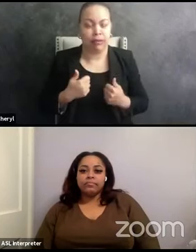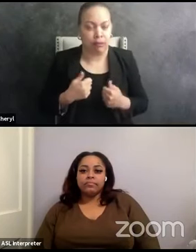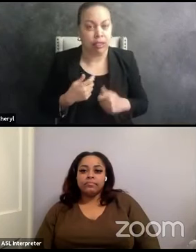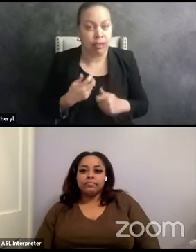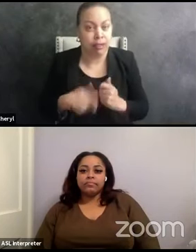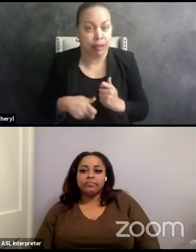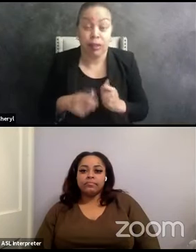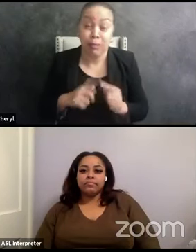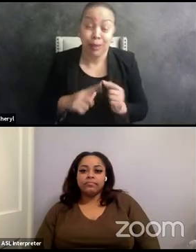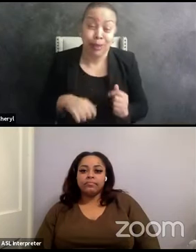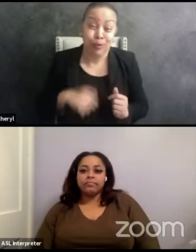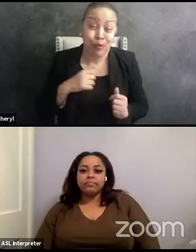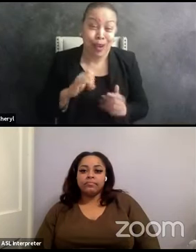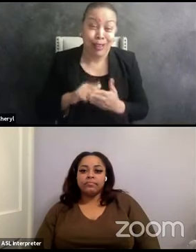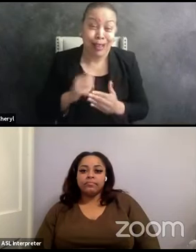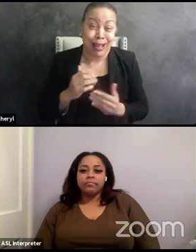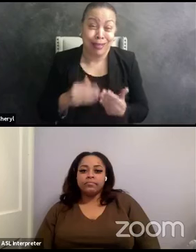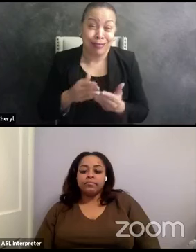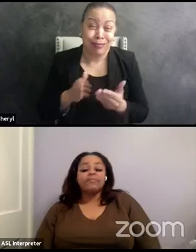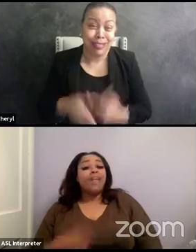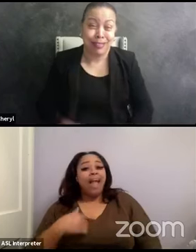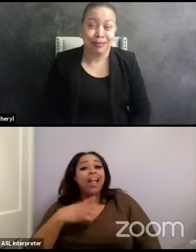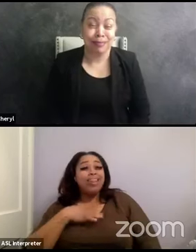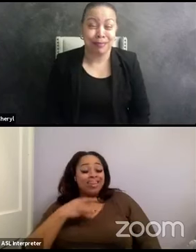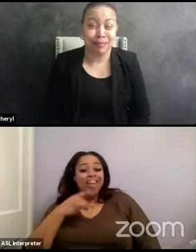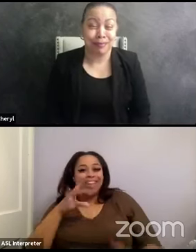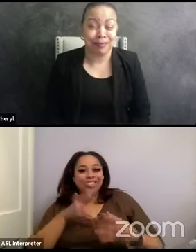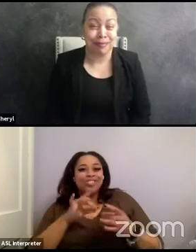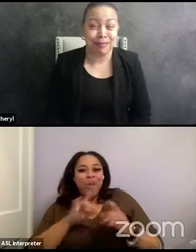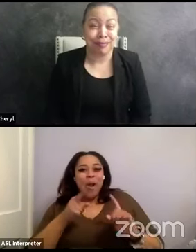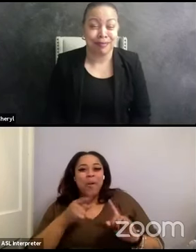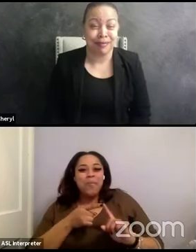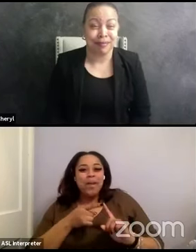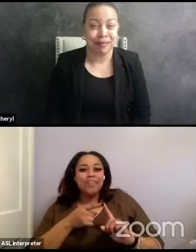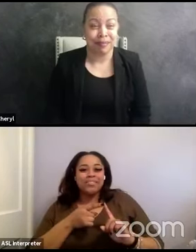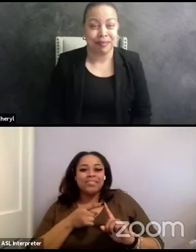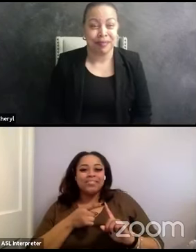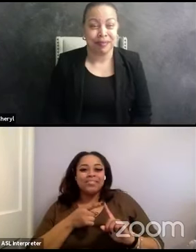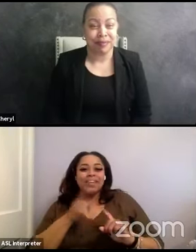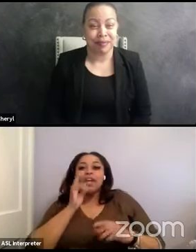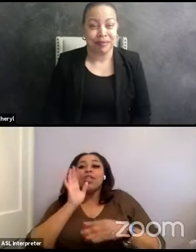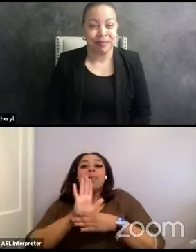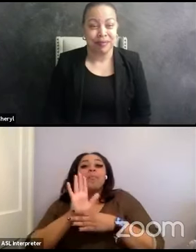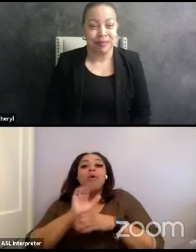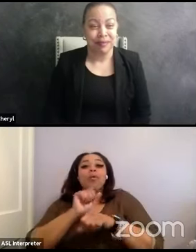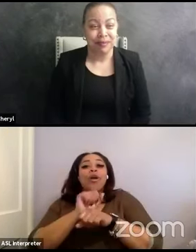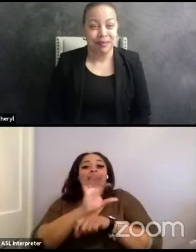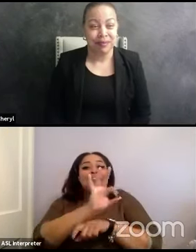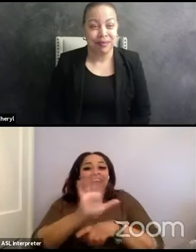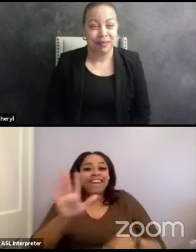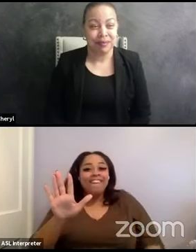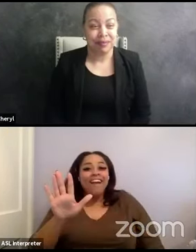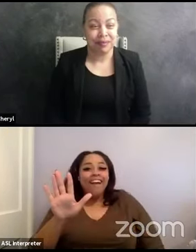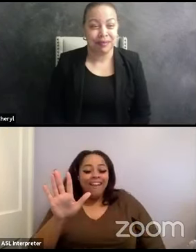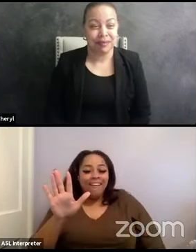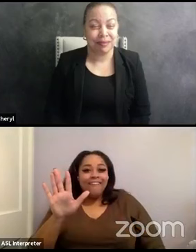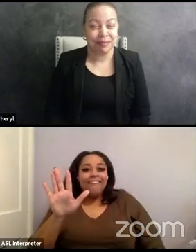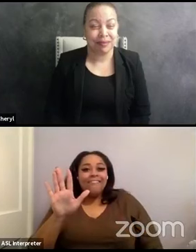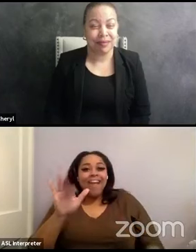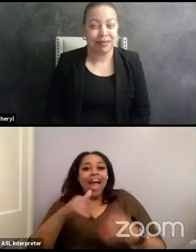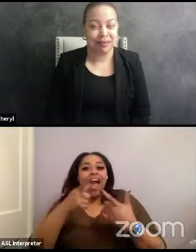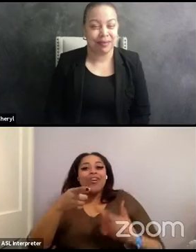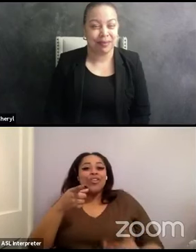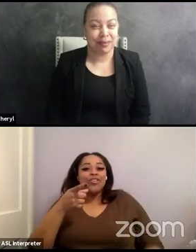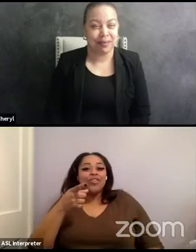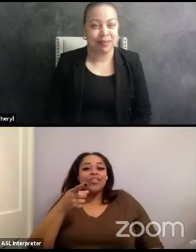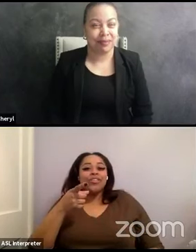out. I like the story about the movie Working 9 to 5, and how you were talking, like